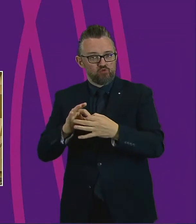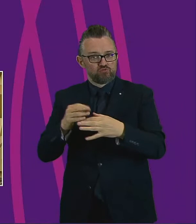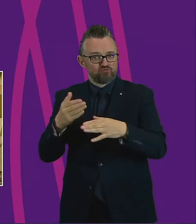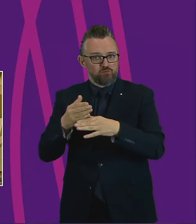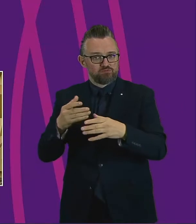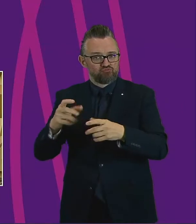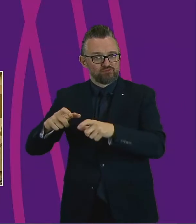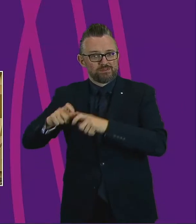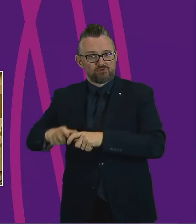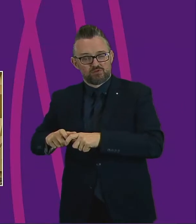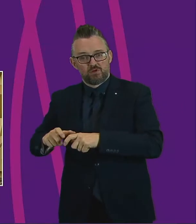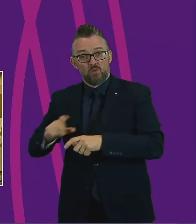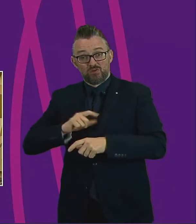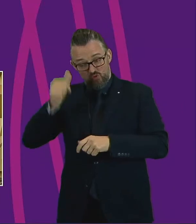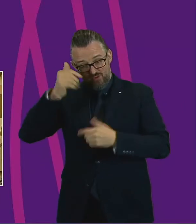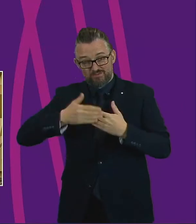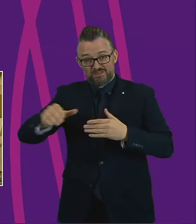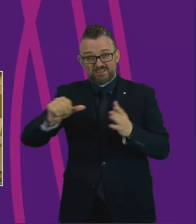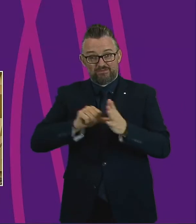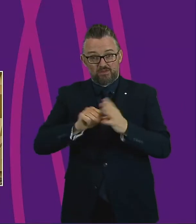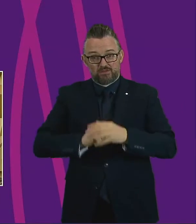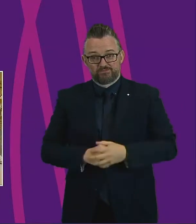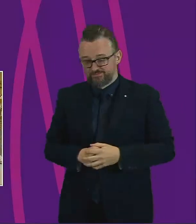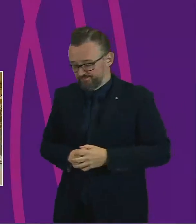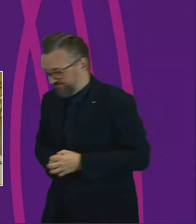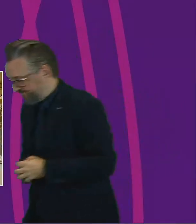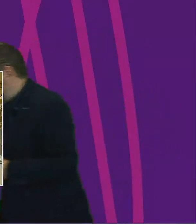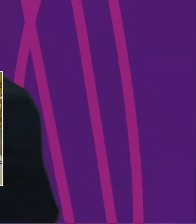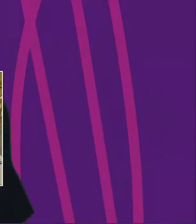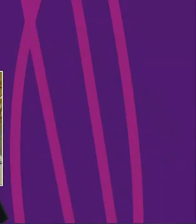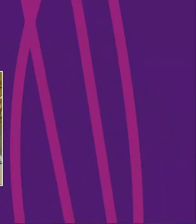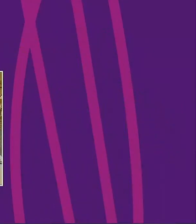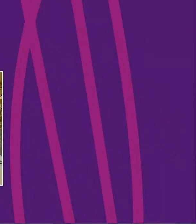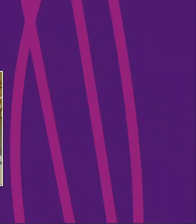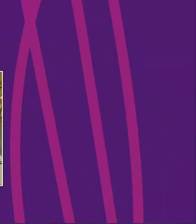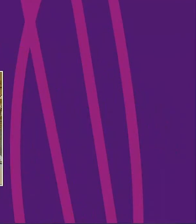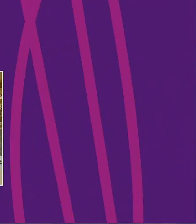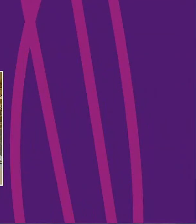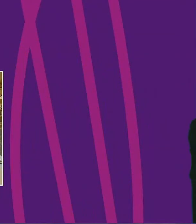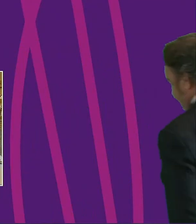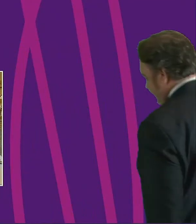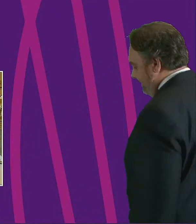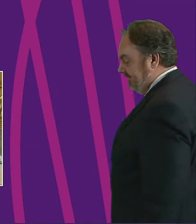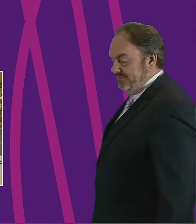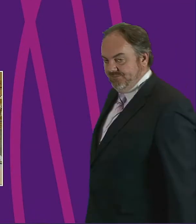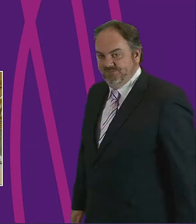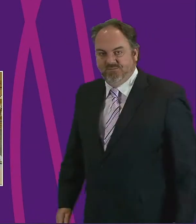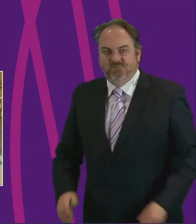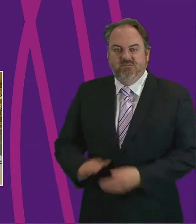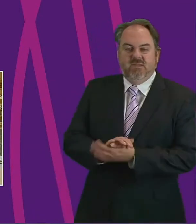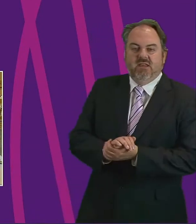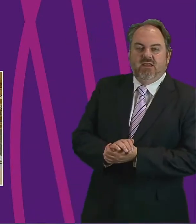difficult times that still lie ahead. Mike Rumbles to be followed by Joe McAlpine. Thank you, Presiding Officer.